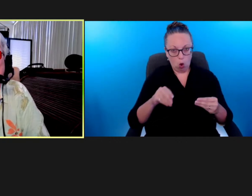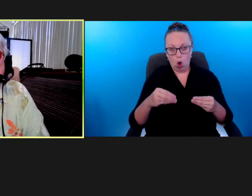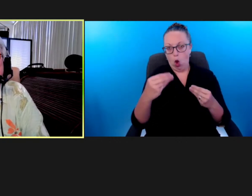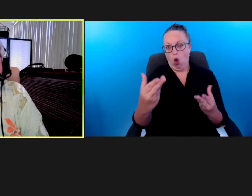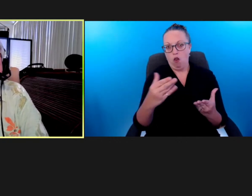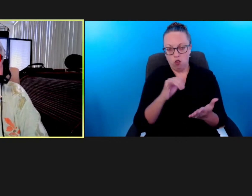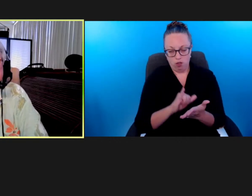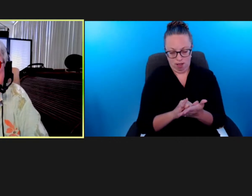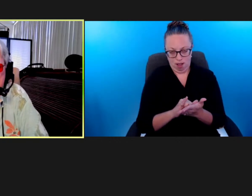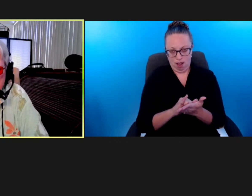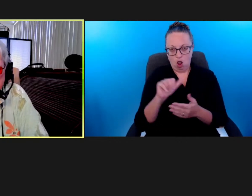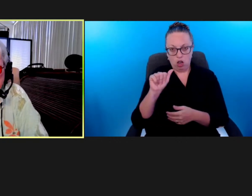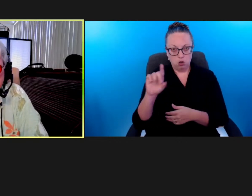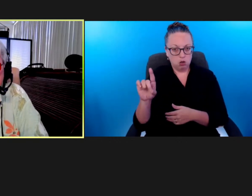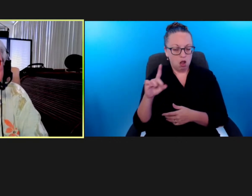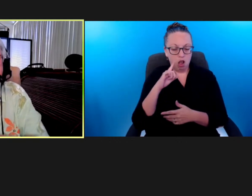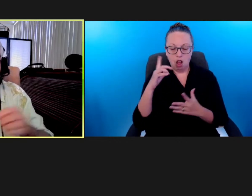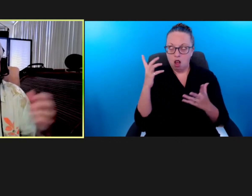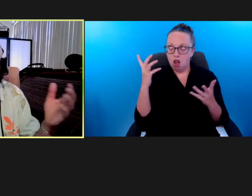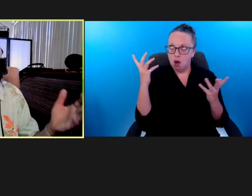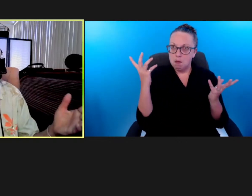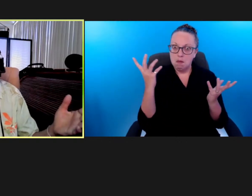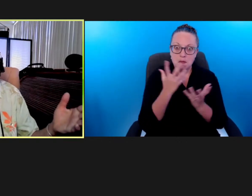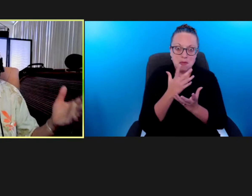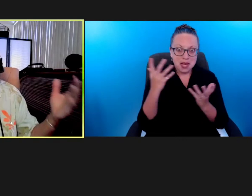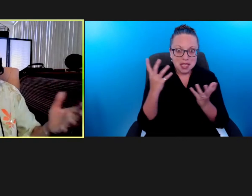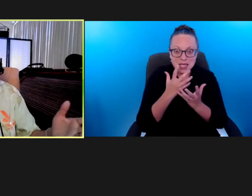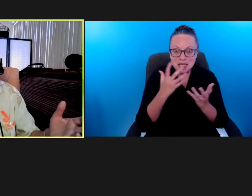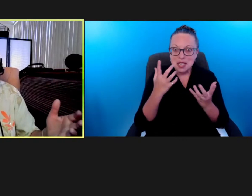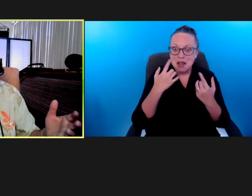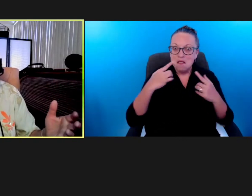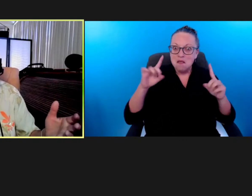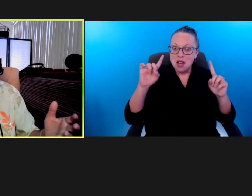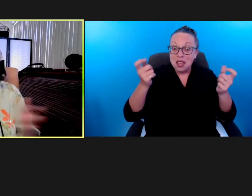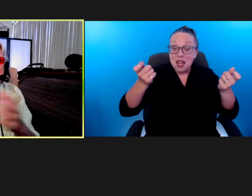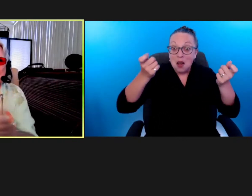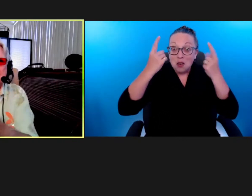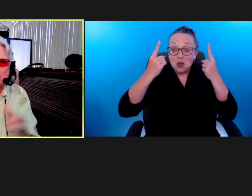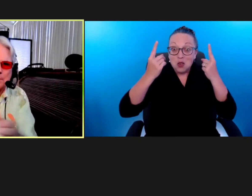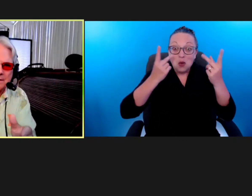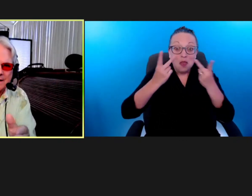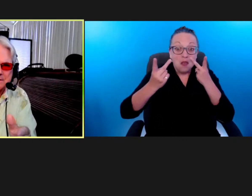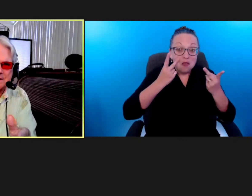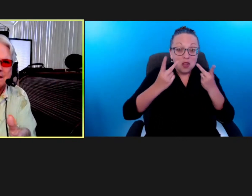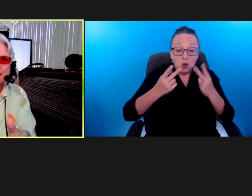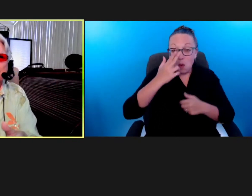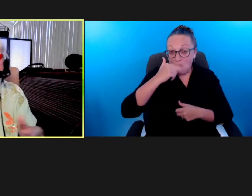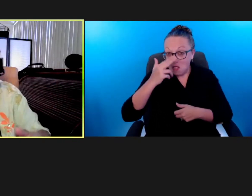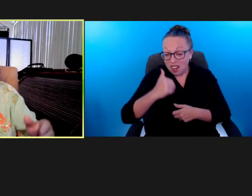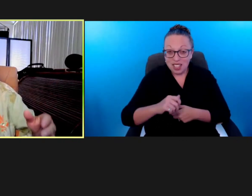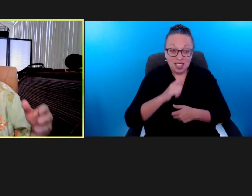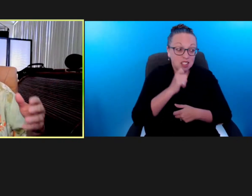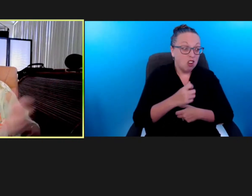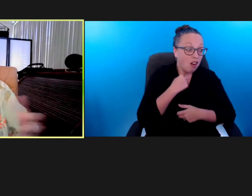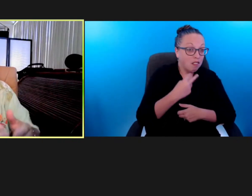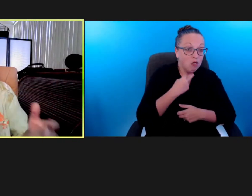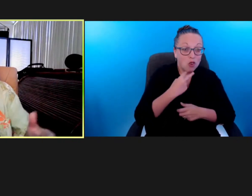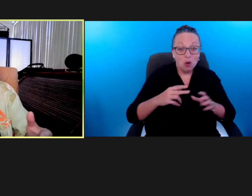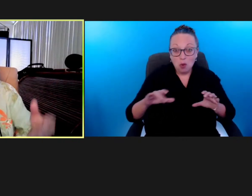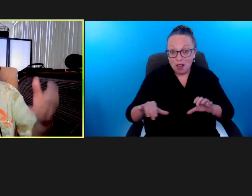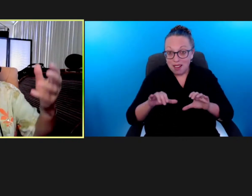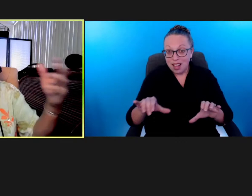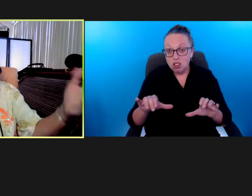description. Amazing. Now I understood the sight gags, the nonverbal action, and the things